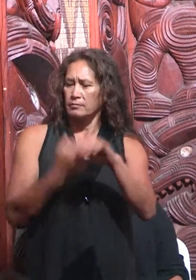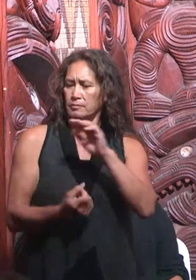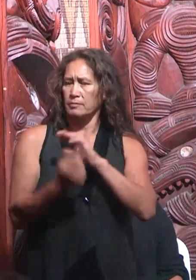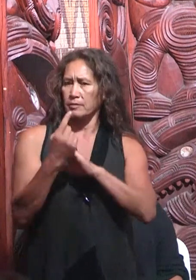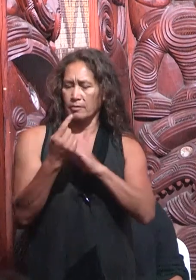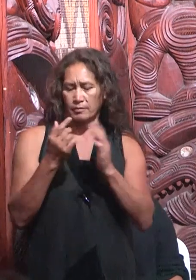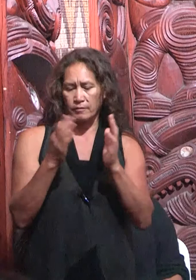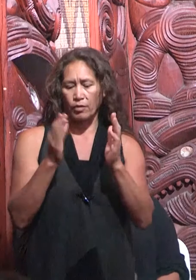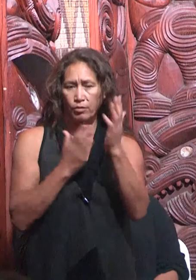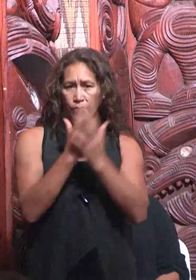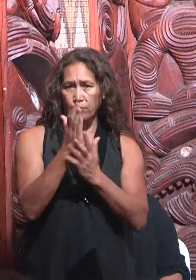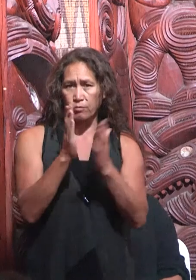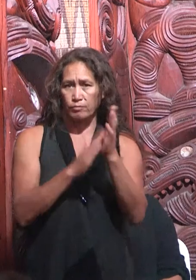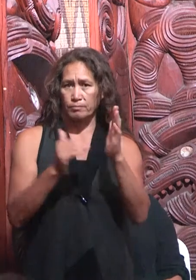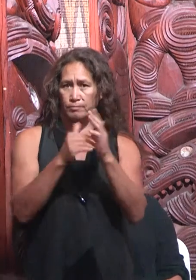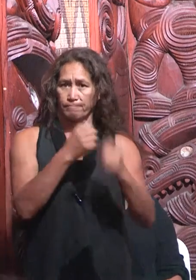the New Zealand Army.